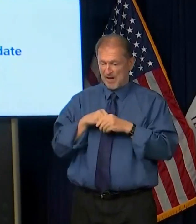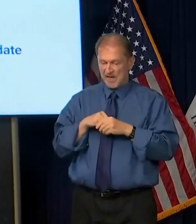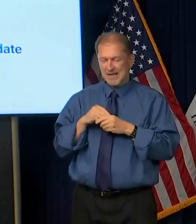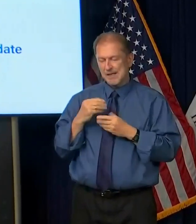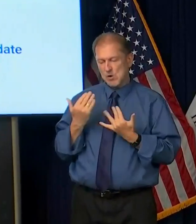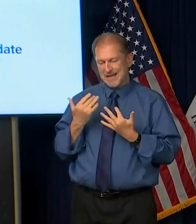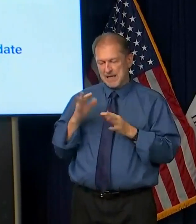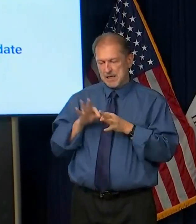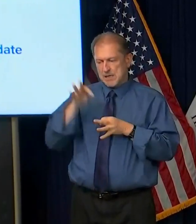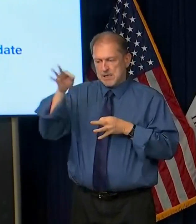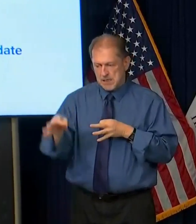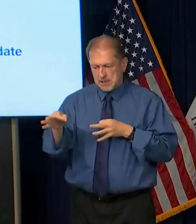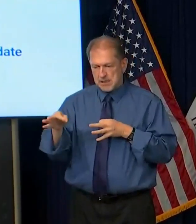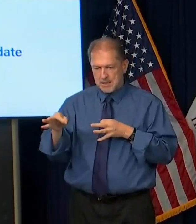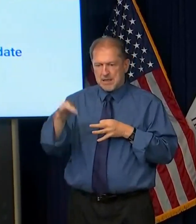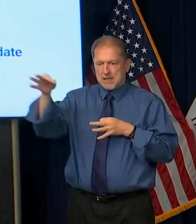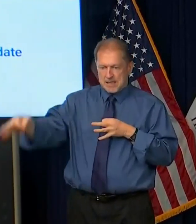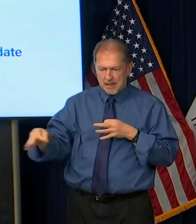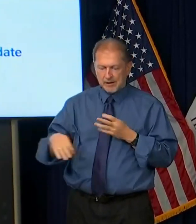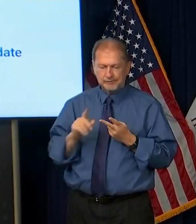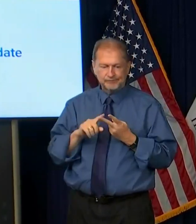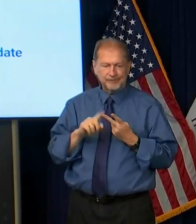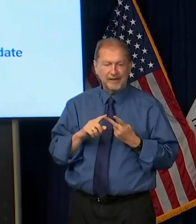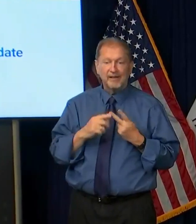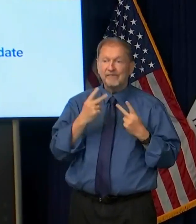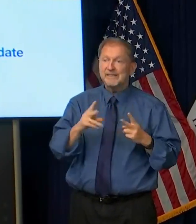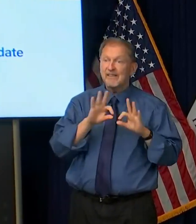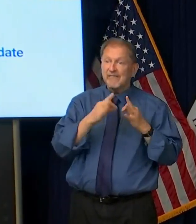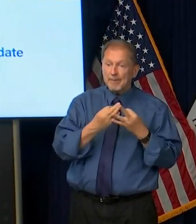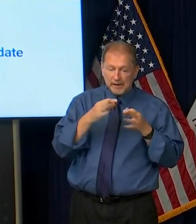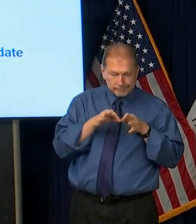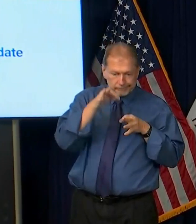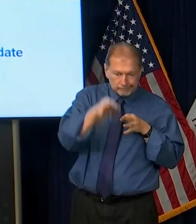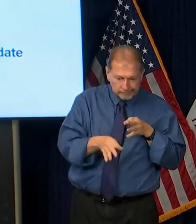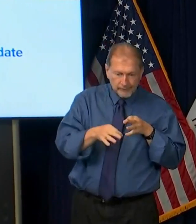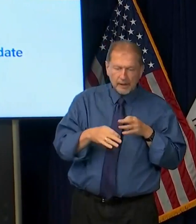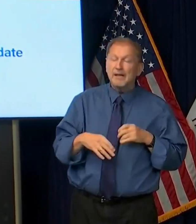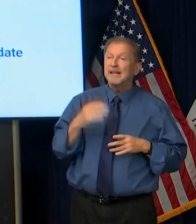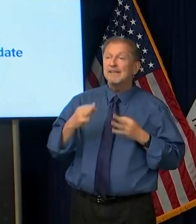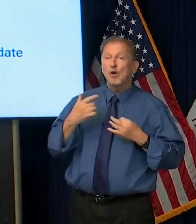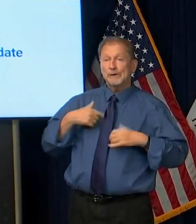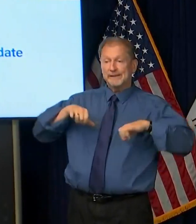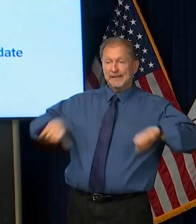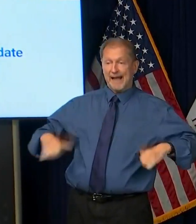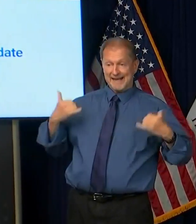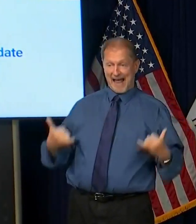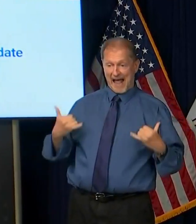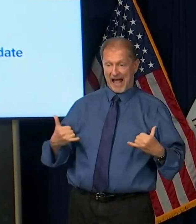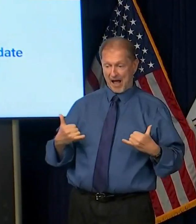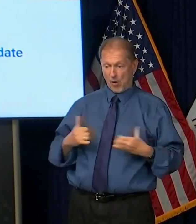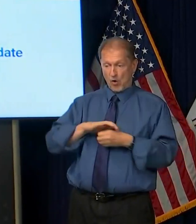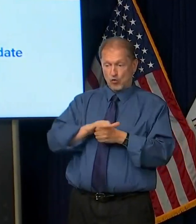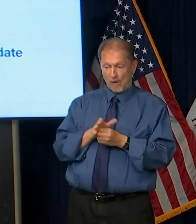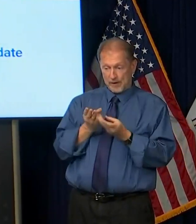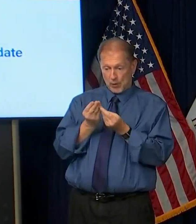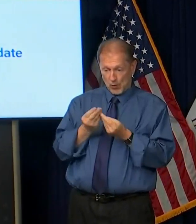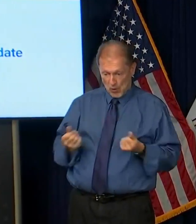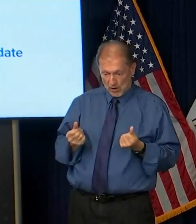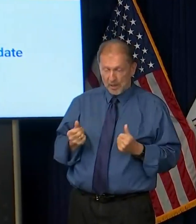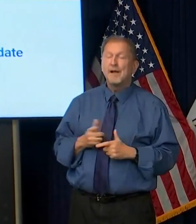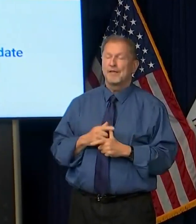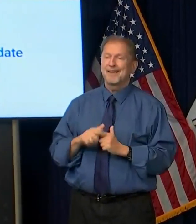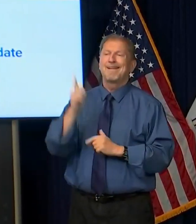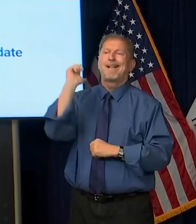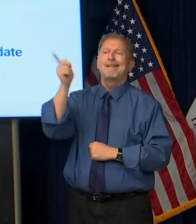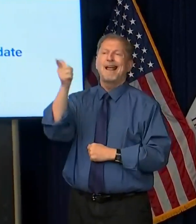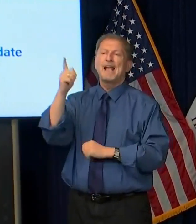to visit family and friends, we need to stay home now to be able to achieve that later. And the only way we can